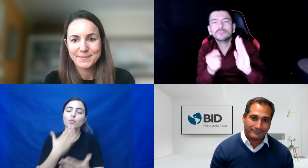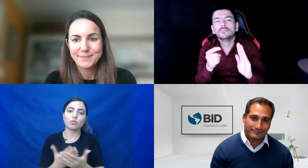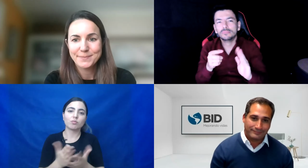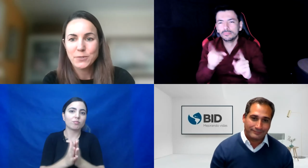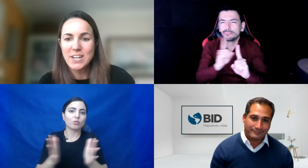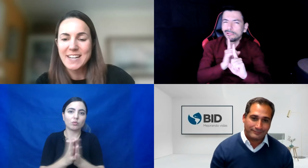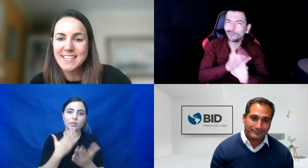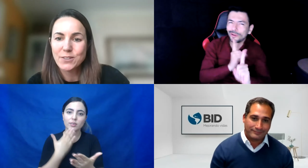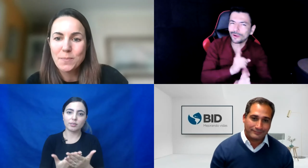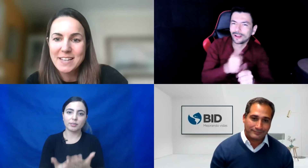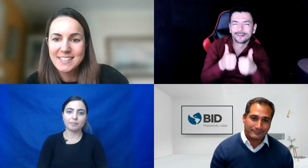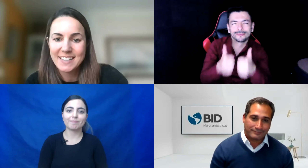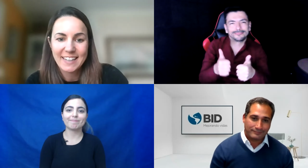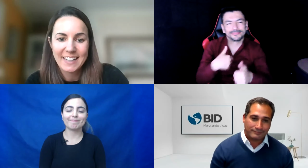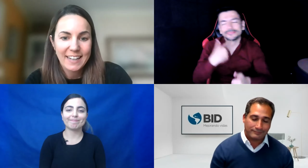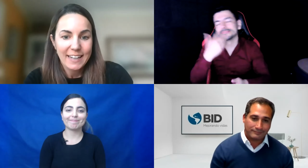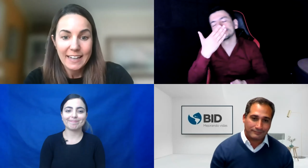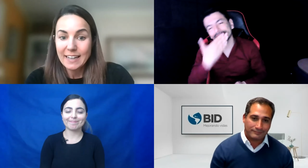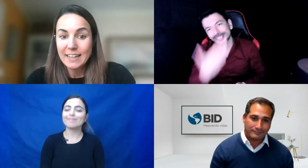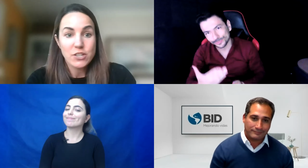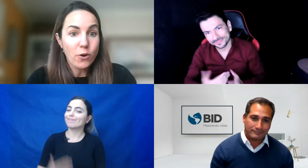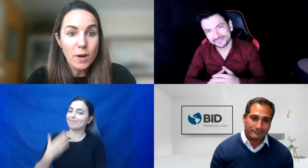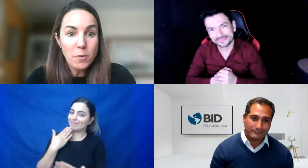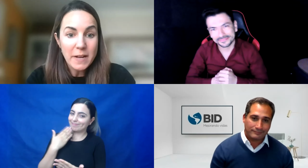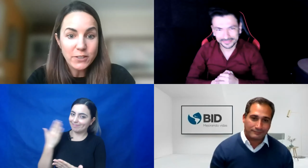problem and the solutions.